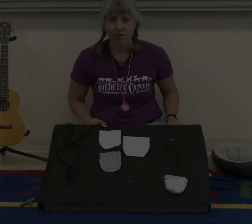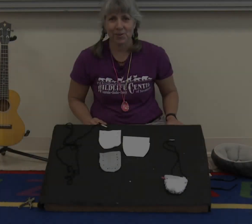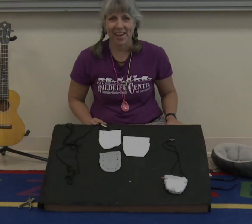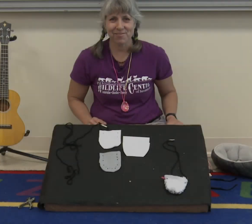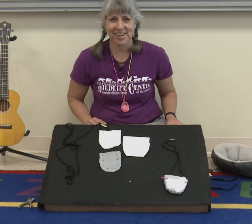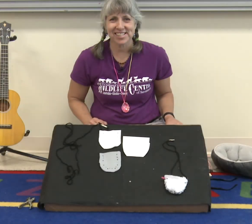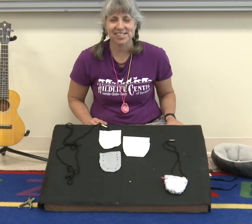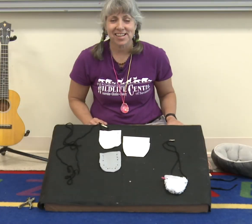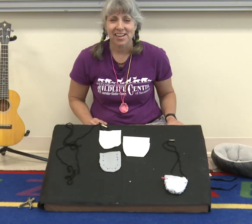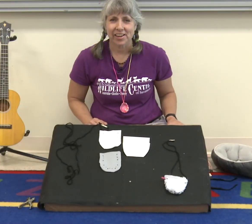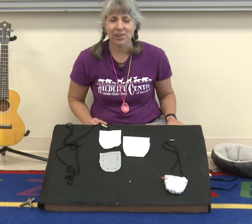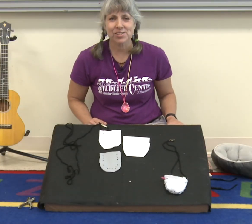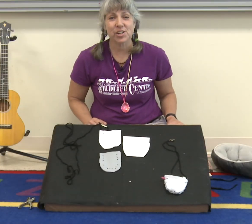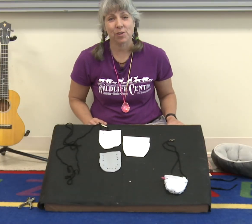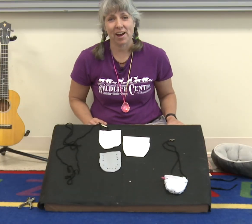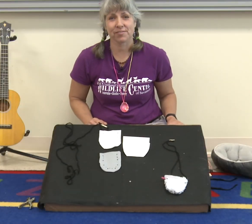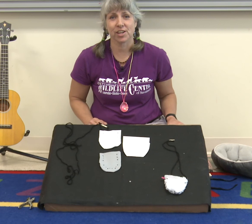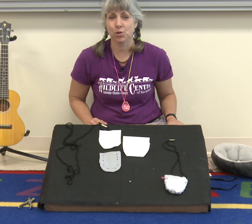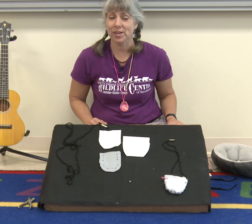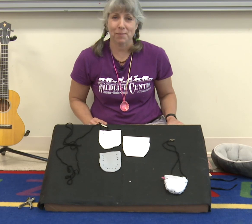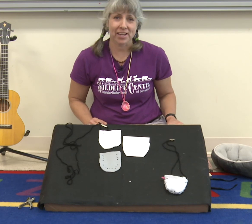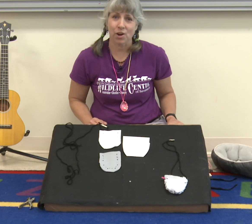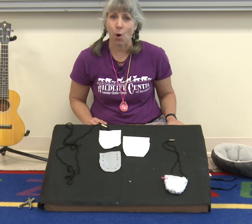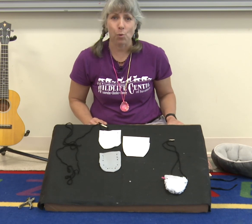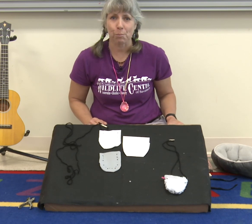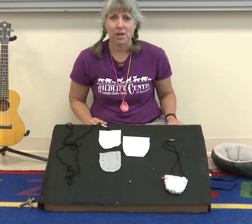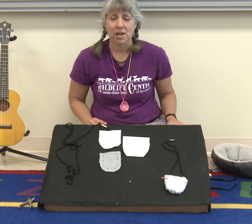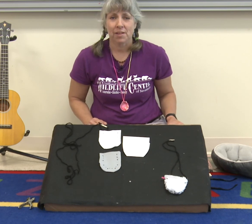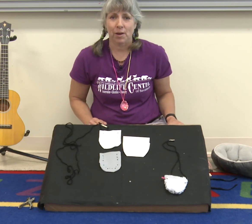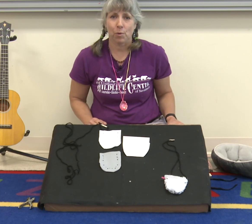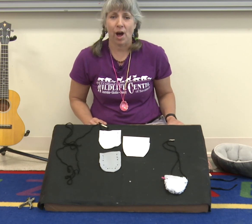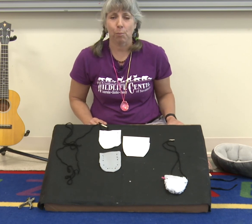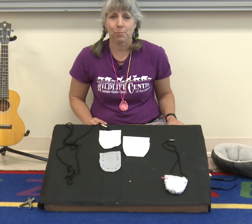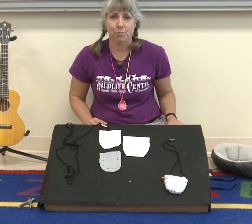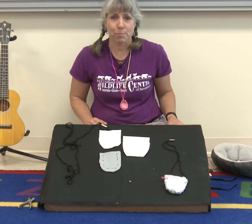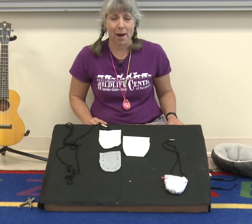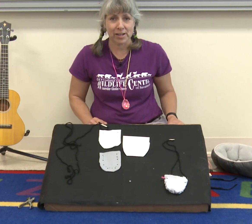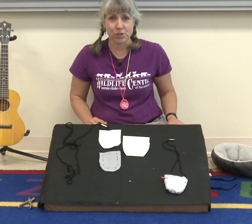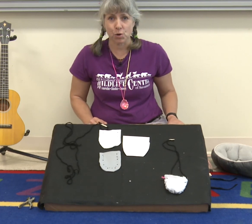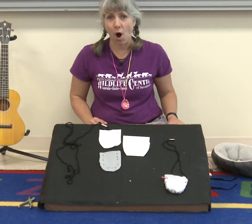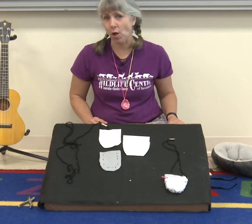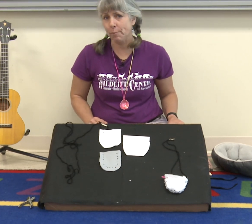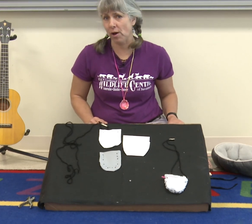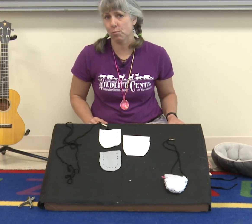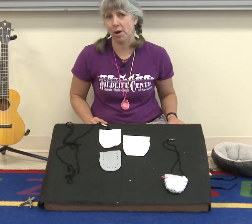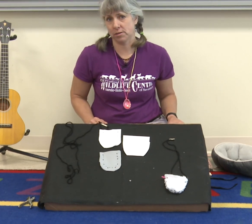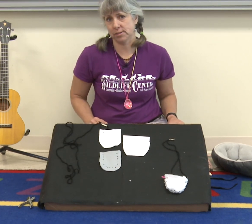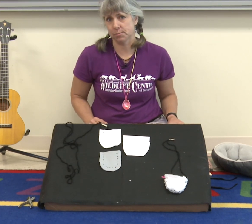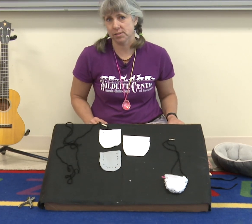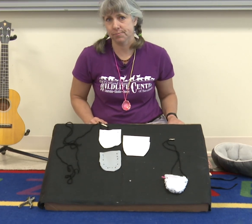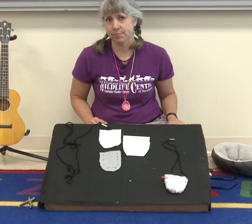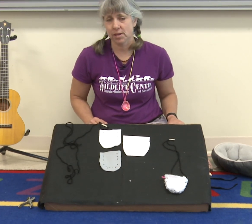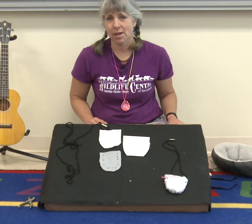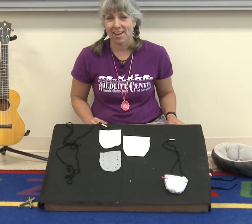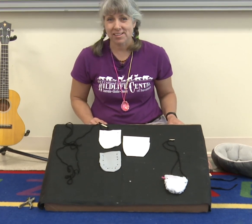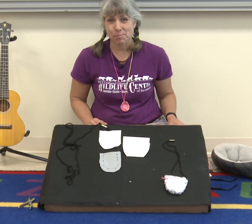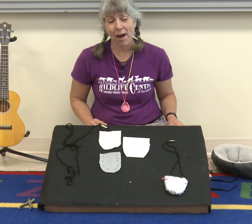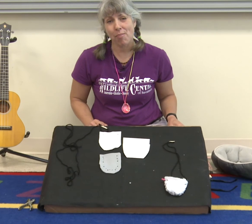Okay, friends, here's a craft that you can make at home that will help remind you all about opossums. And it's about them